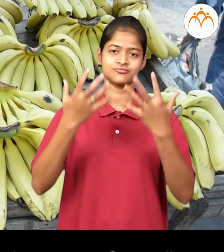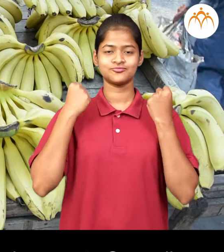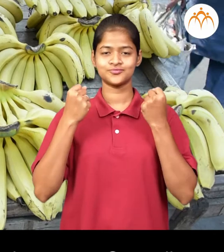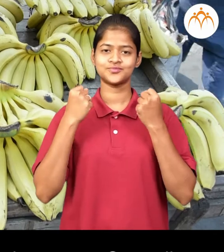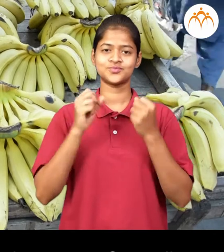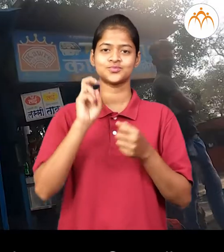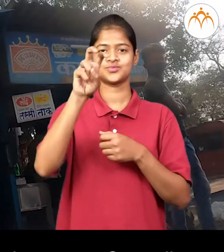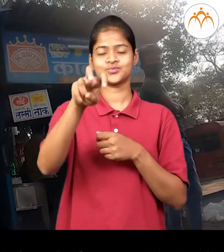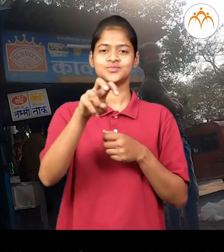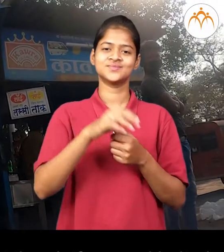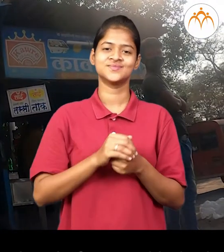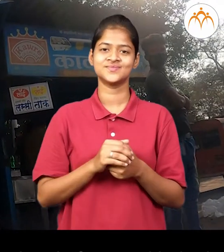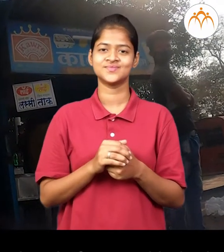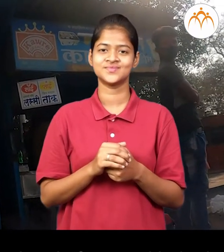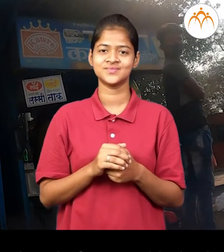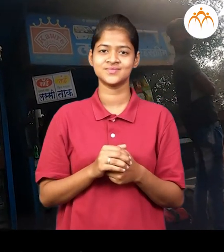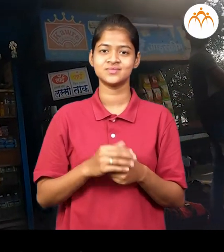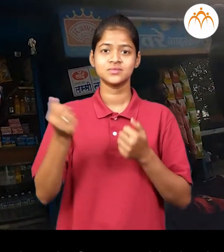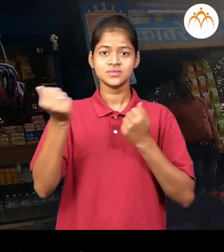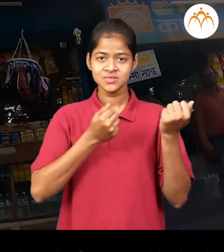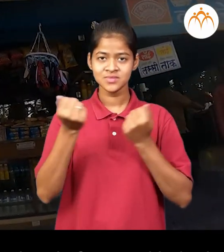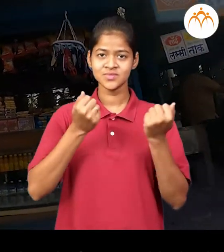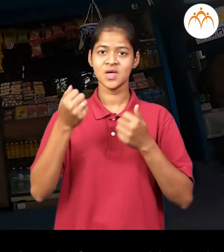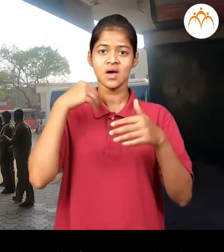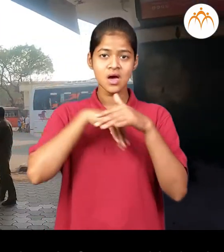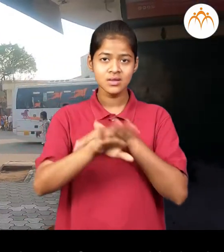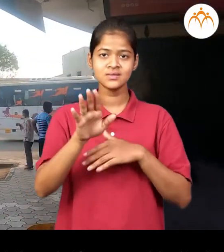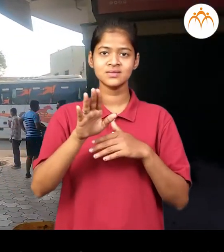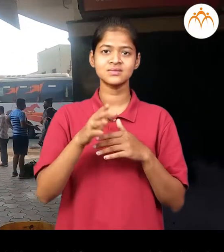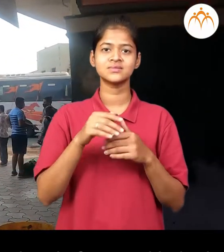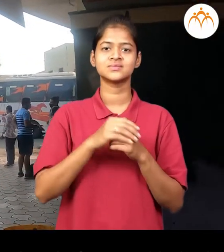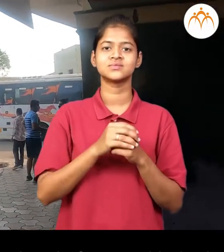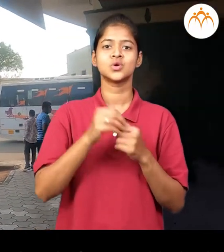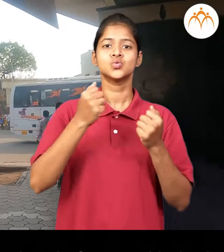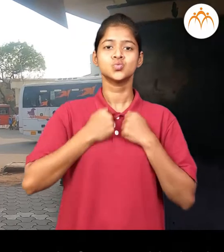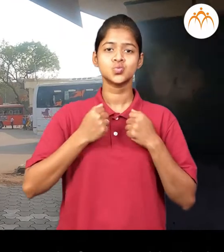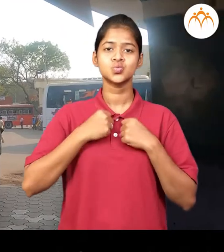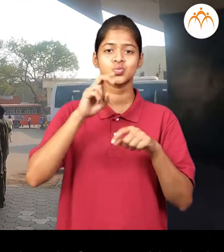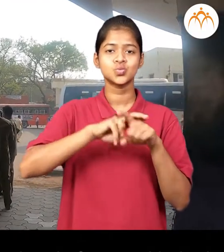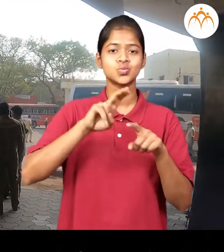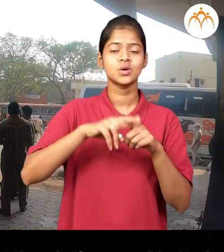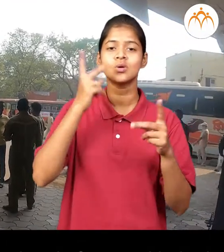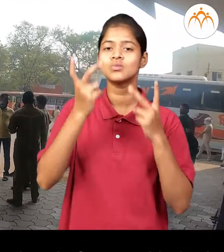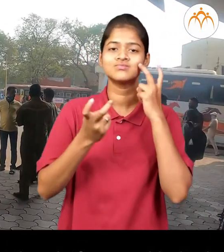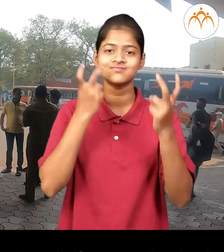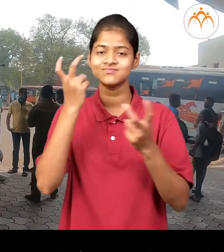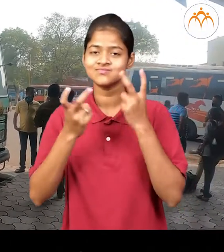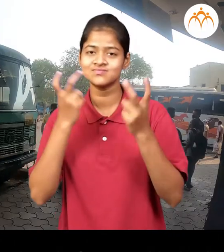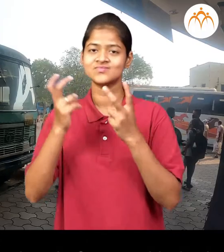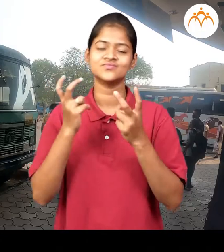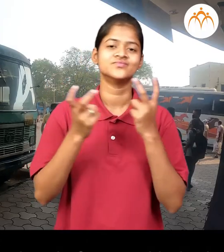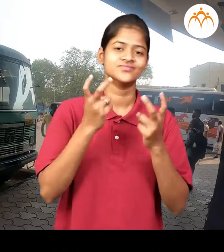Sumed. Soon, Sumed's bus too arrived at the platform and